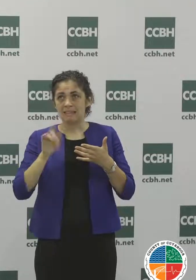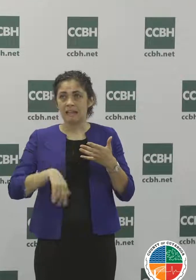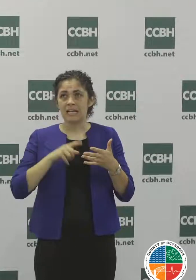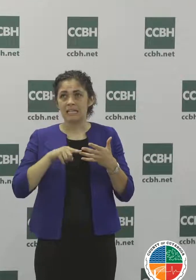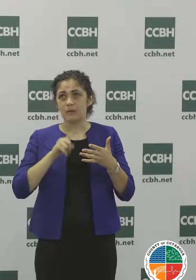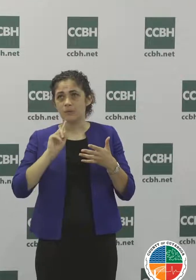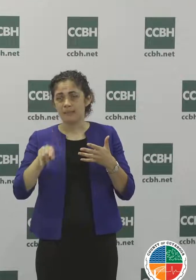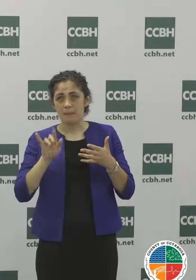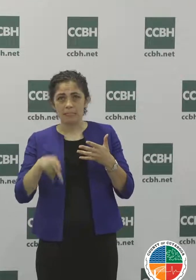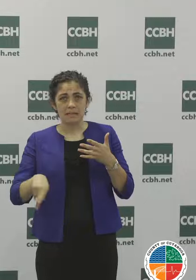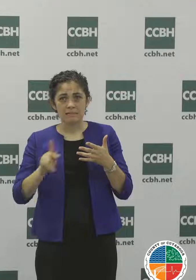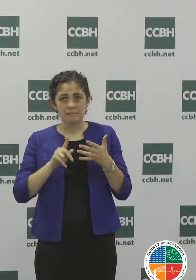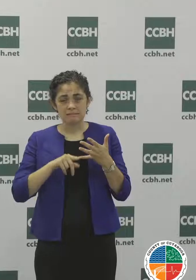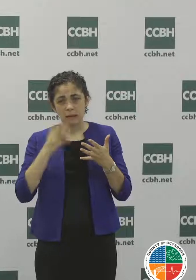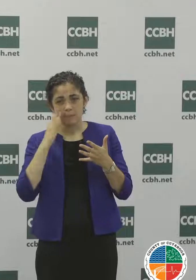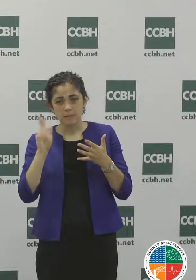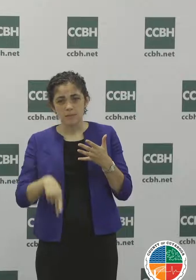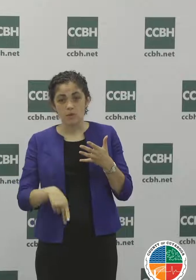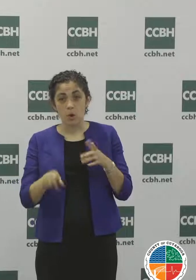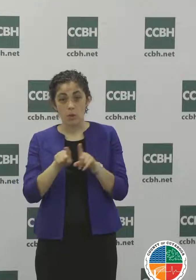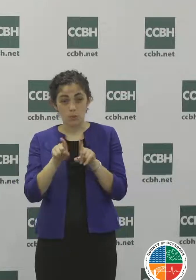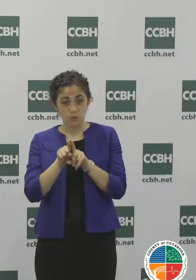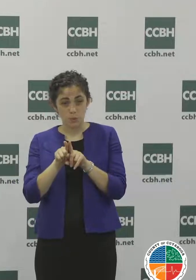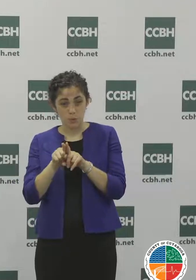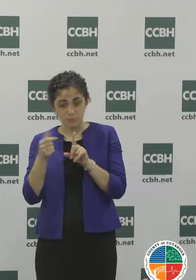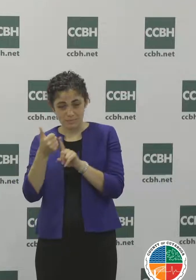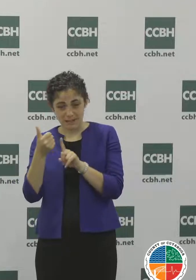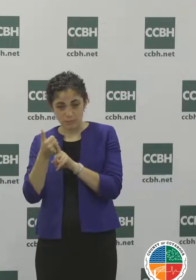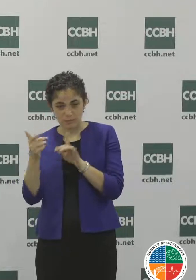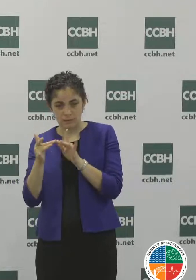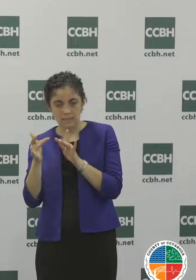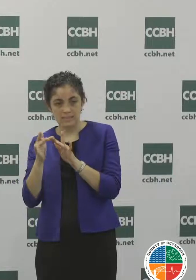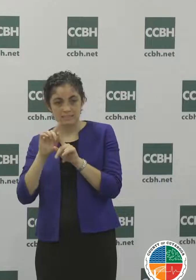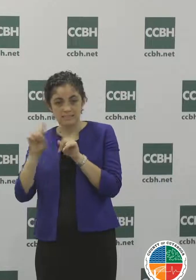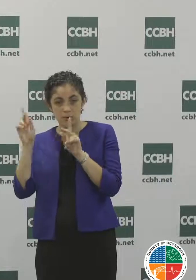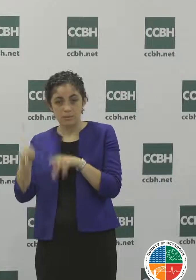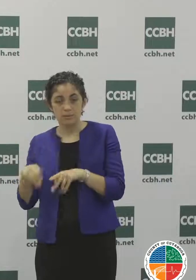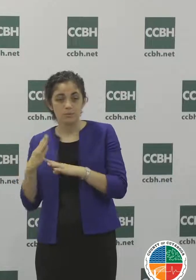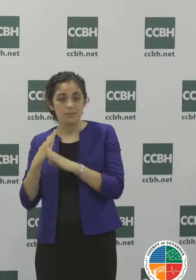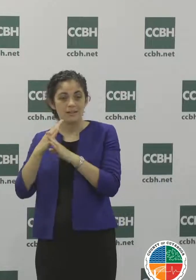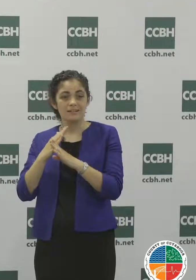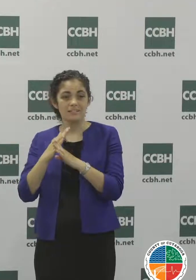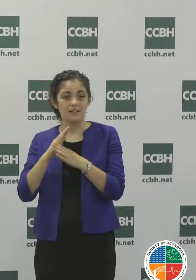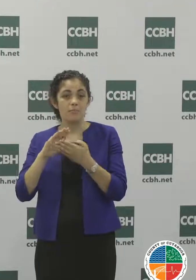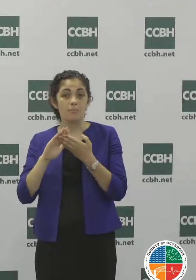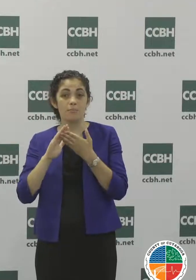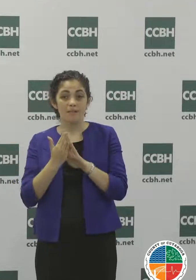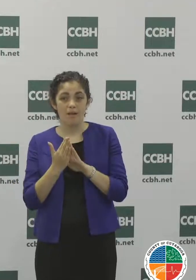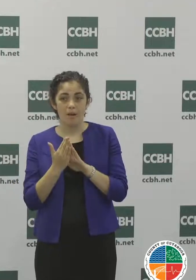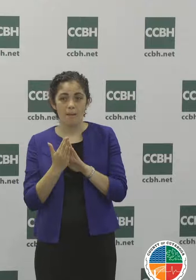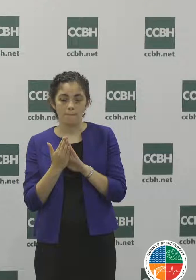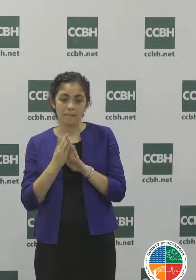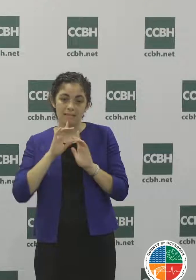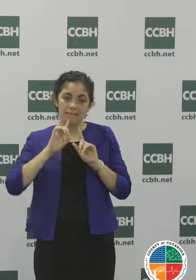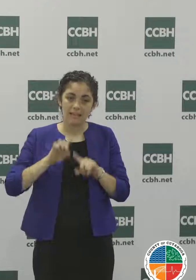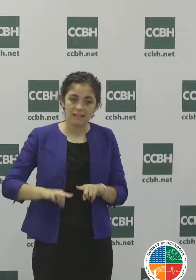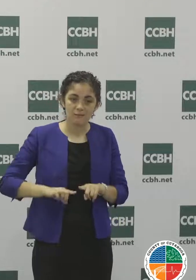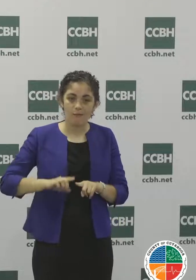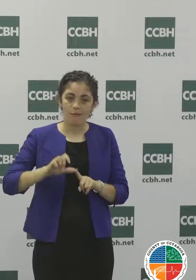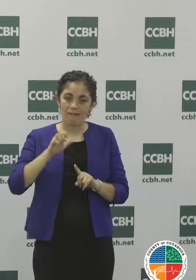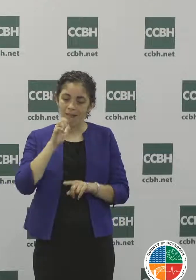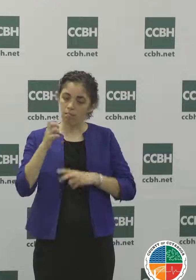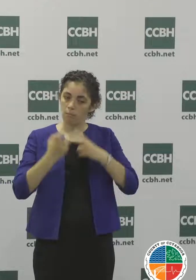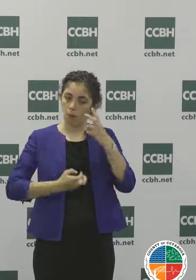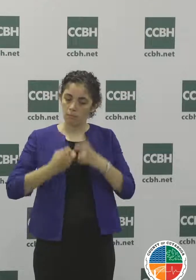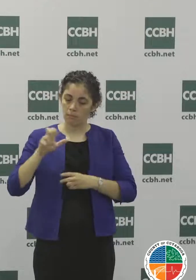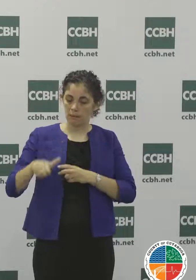their steps, and have often reached out to their contacts to help protect them. They've been part of the public health answer to the